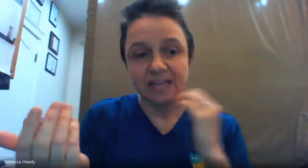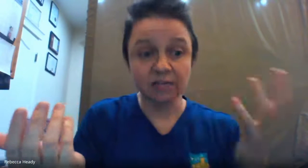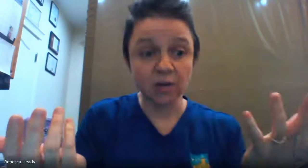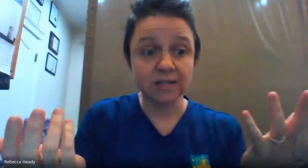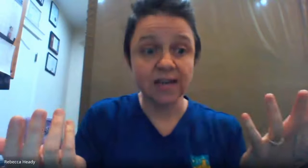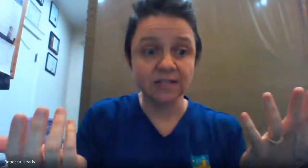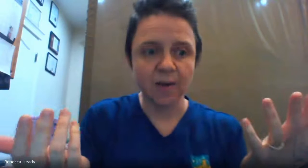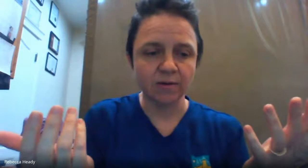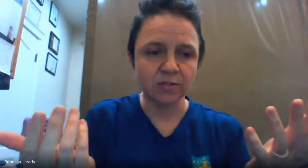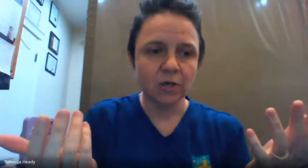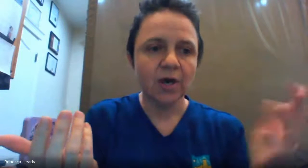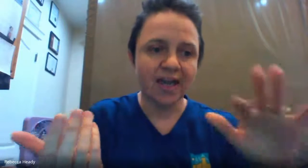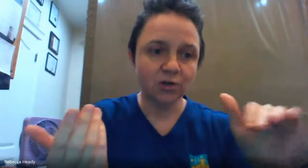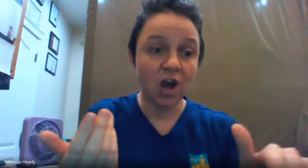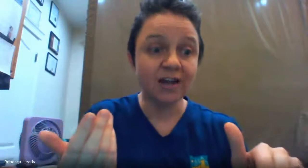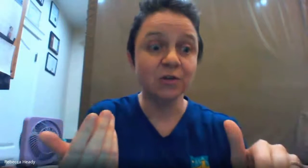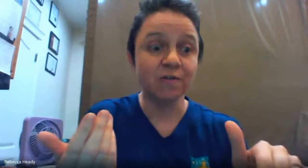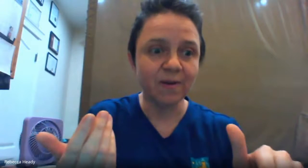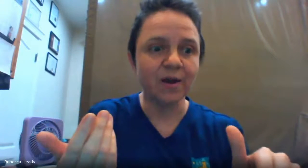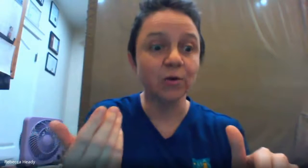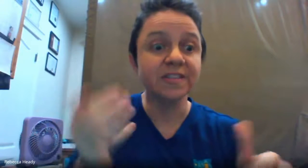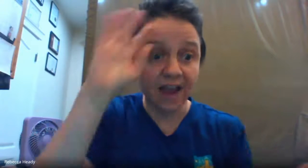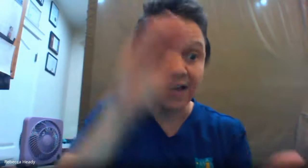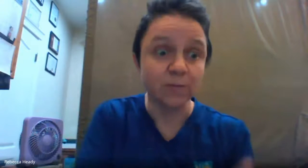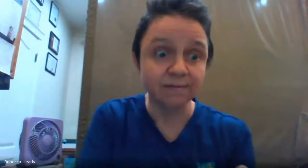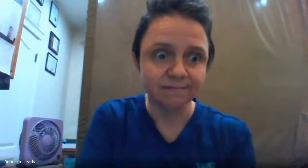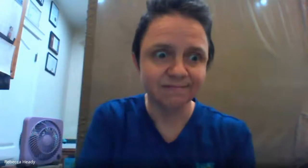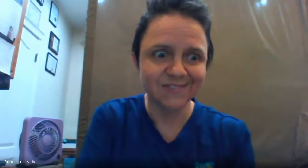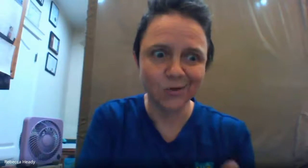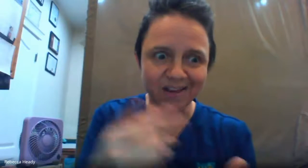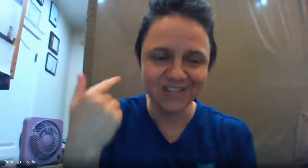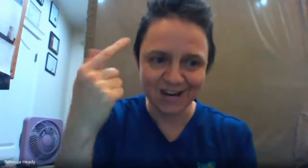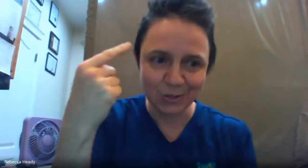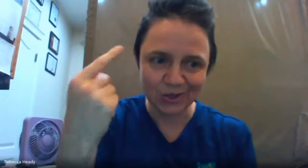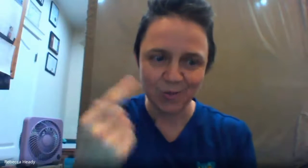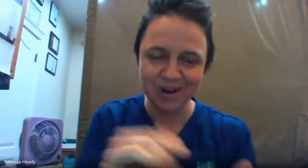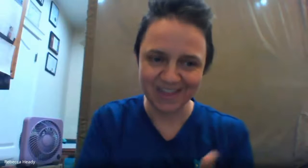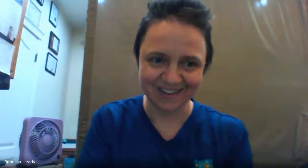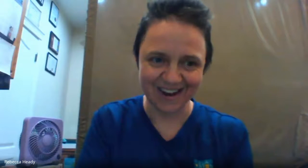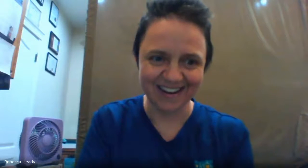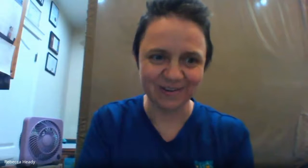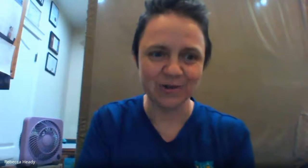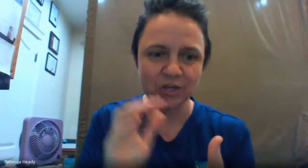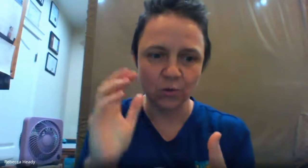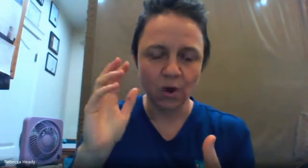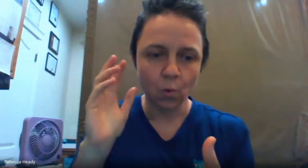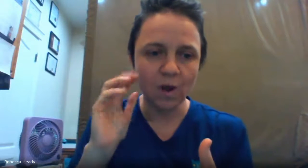sign spouse and you're talking to the female, you'd say husband. So you'd have to kind of do a little bit of thinking right there. There is no there's